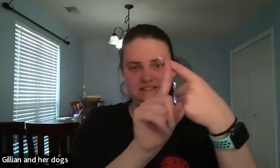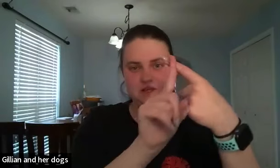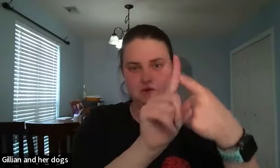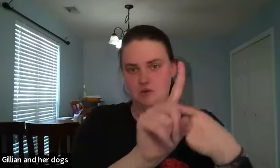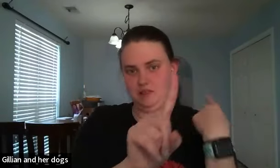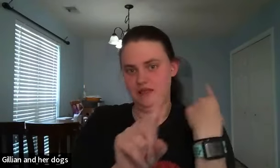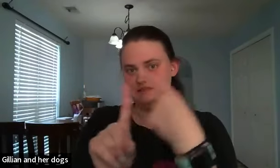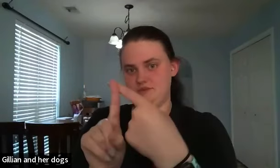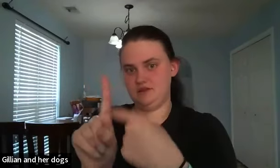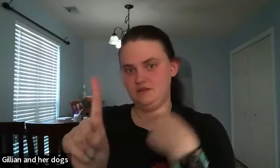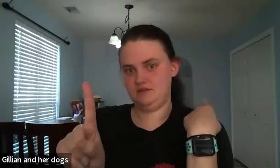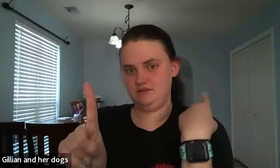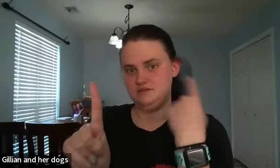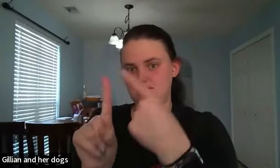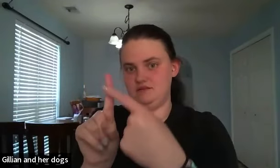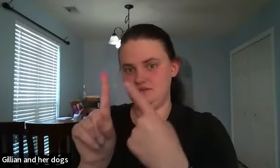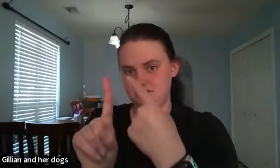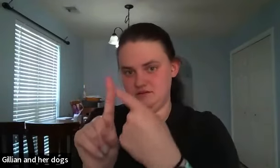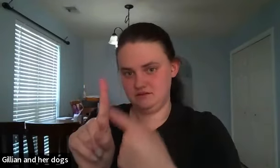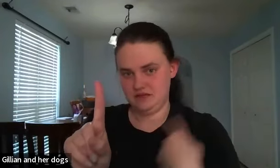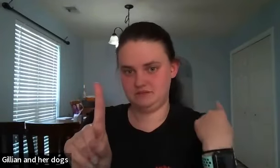So last month, last month.